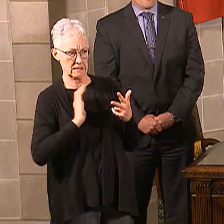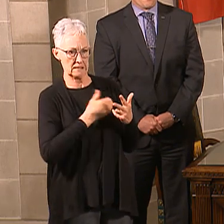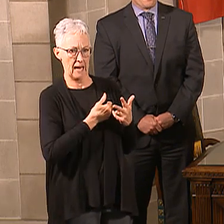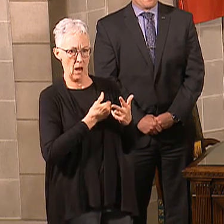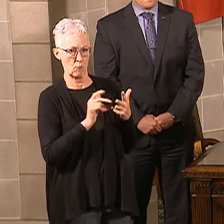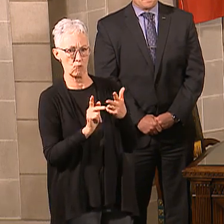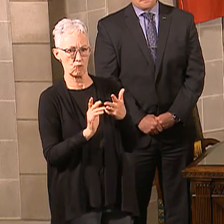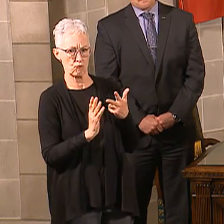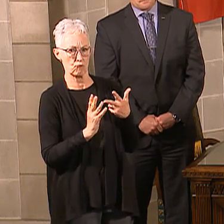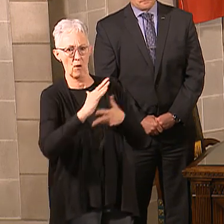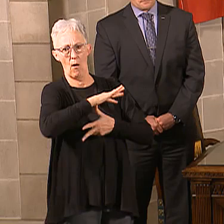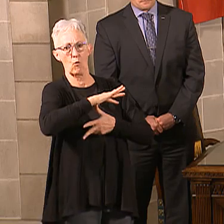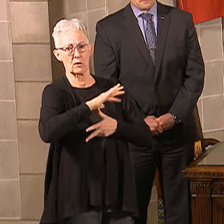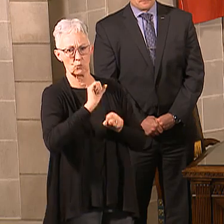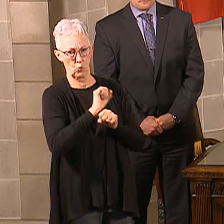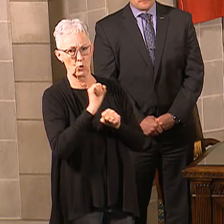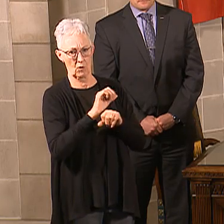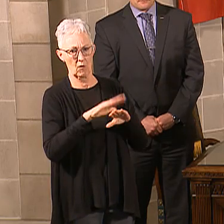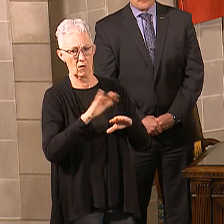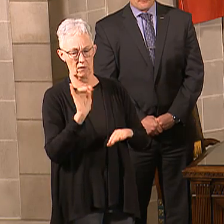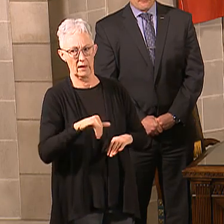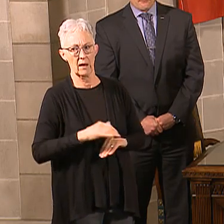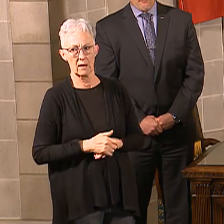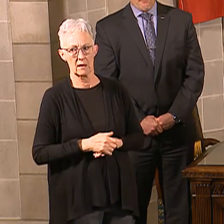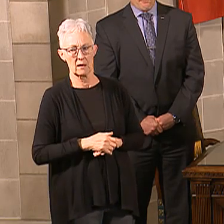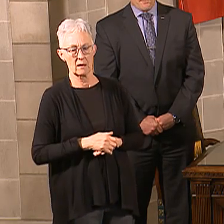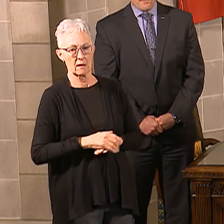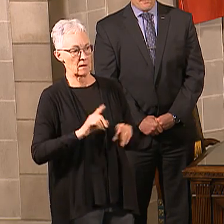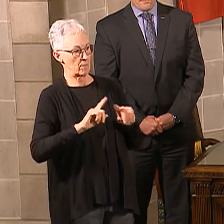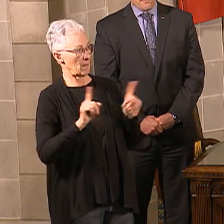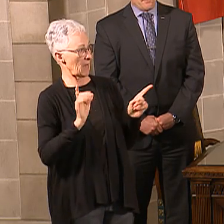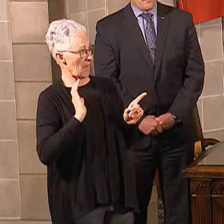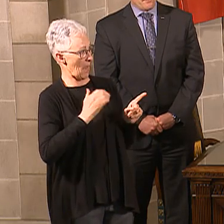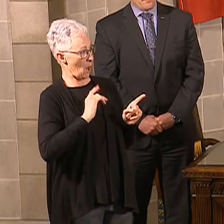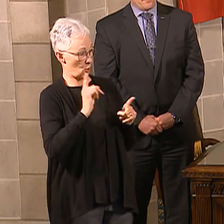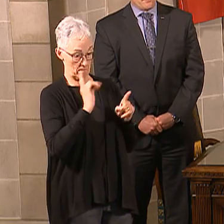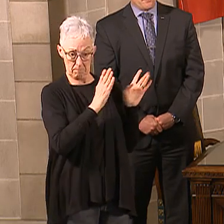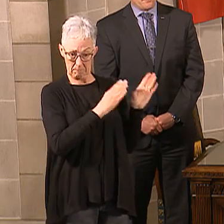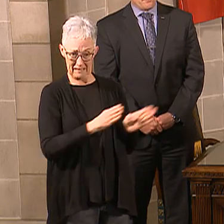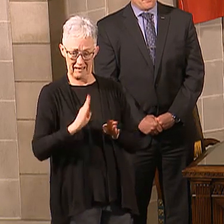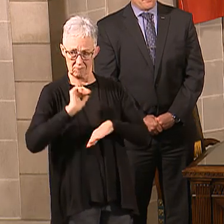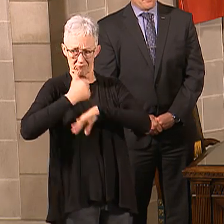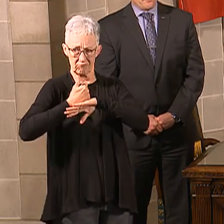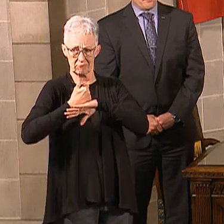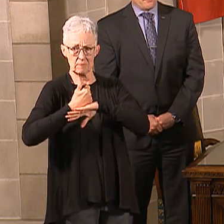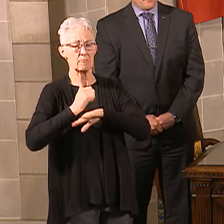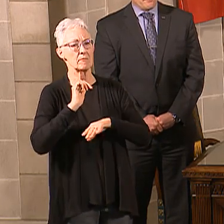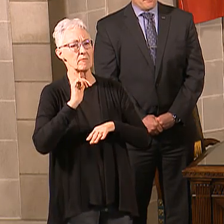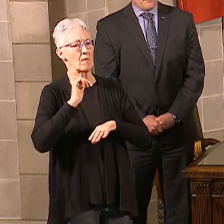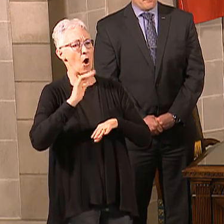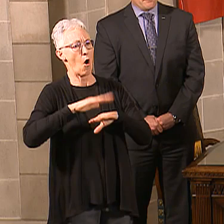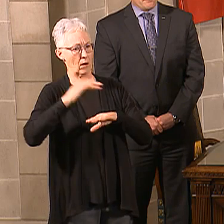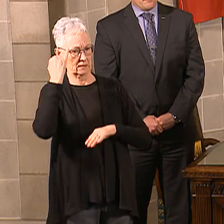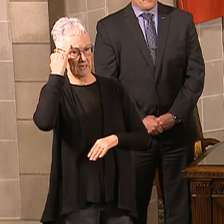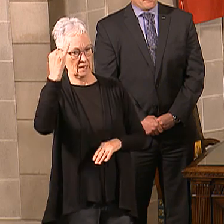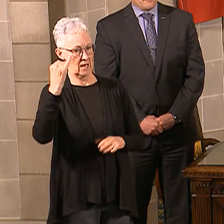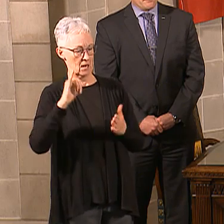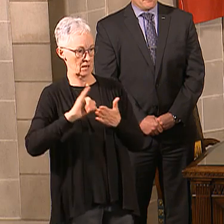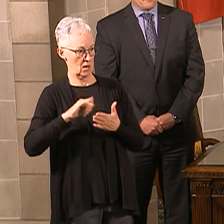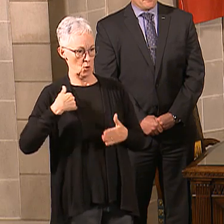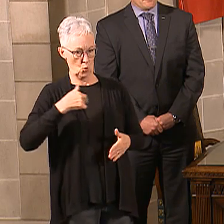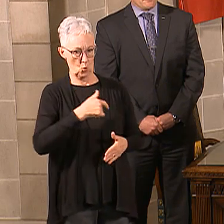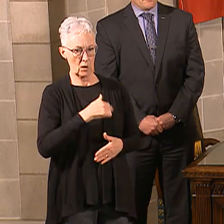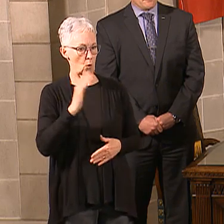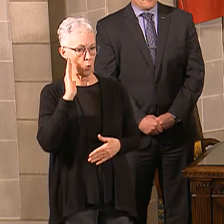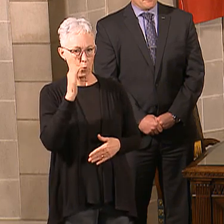Again, so we're looking at expanding those critical things around testing, but our plan was put together based upon the idea we would not have